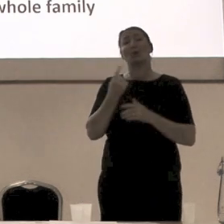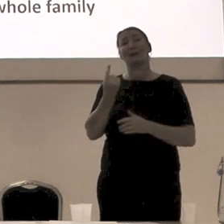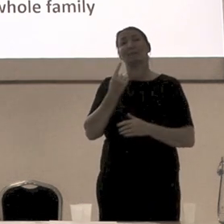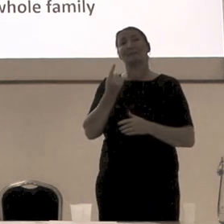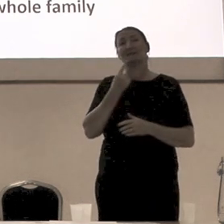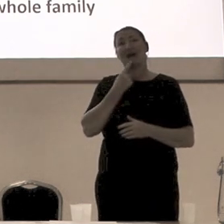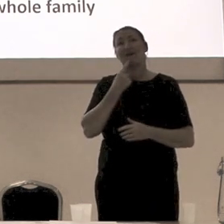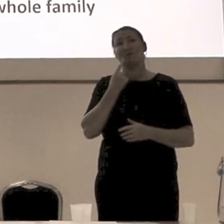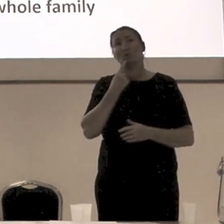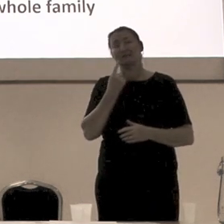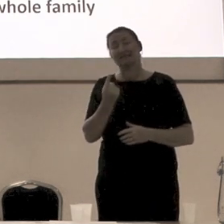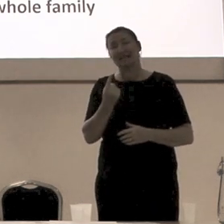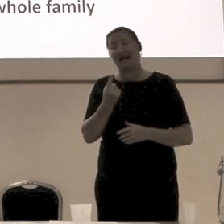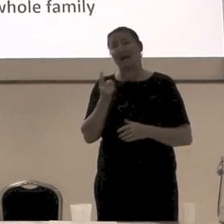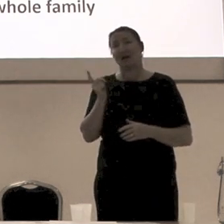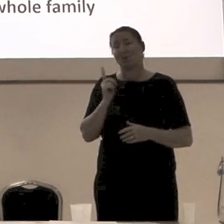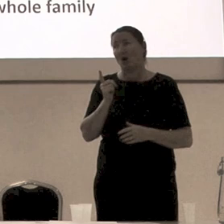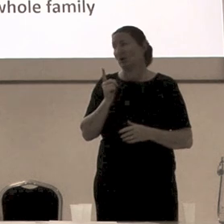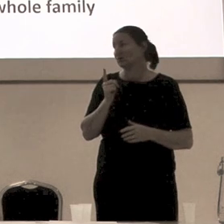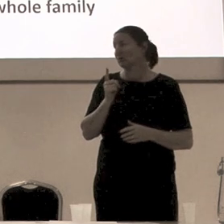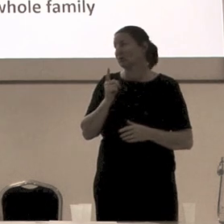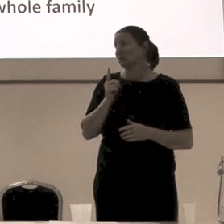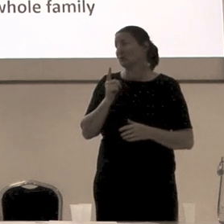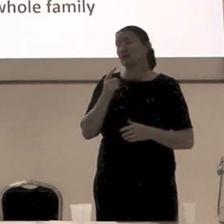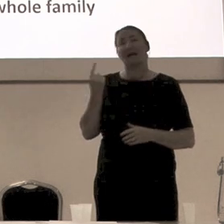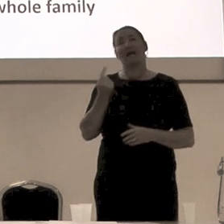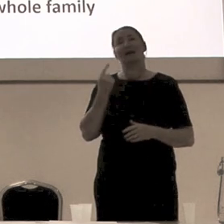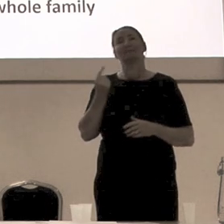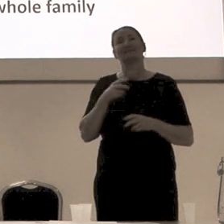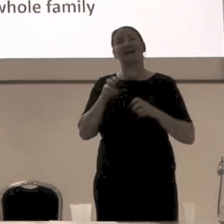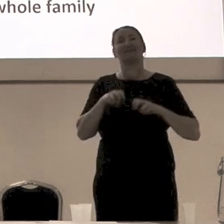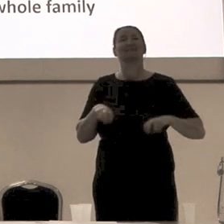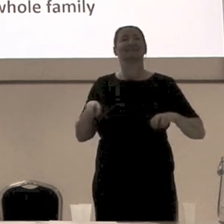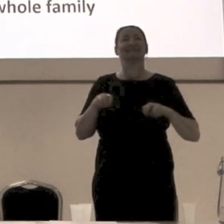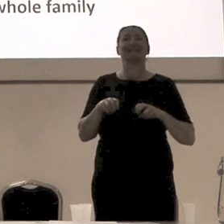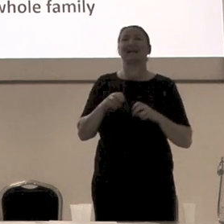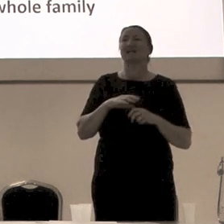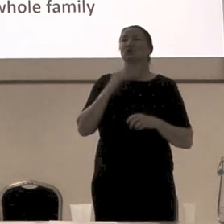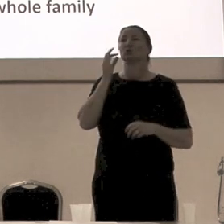to paraphrase, that, you know, he was sitting in a PMLD